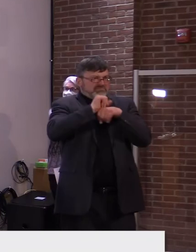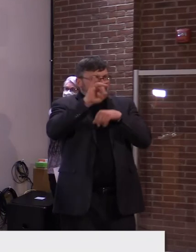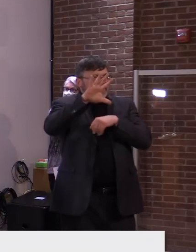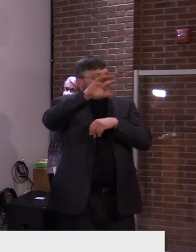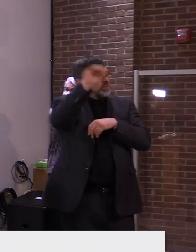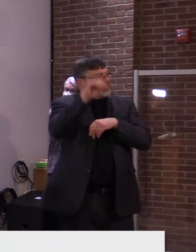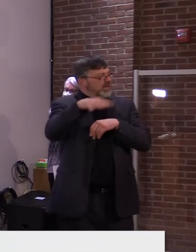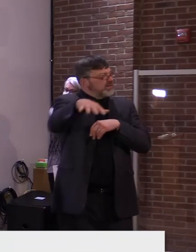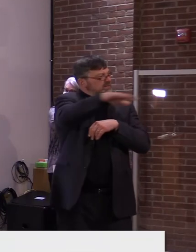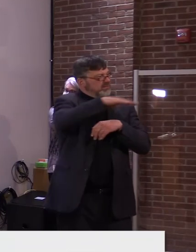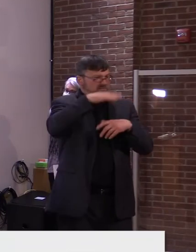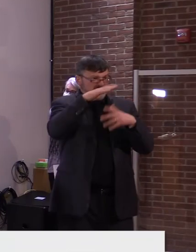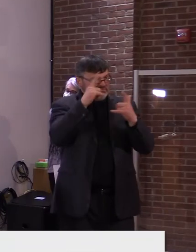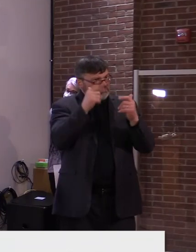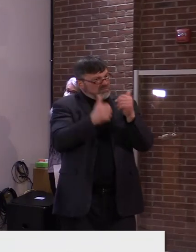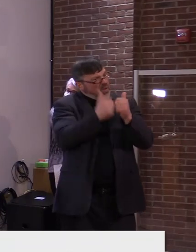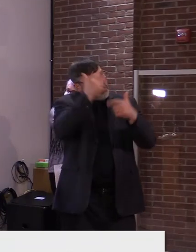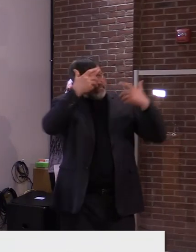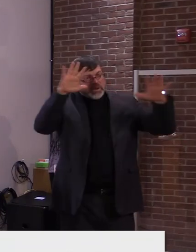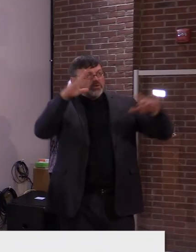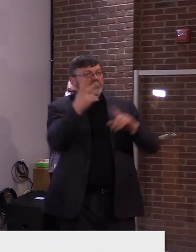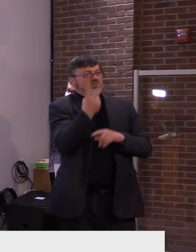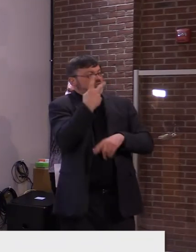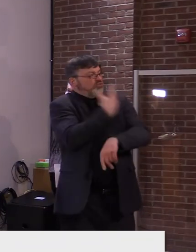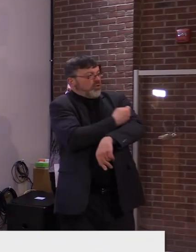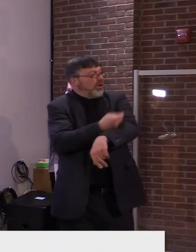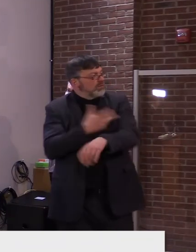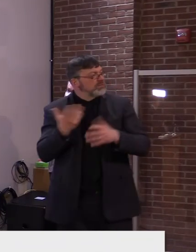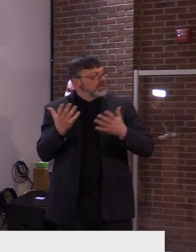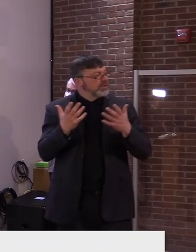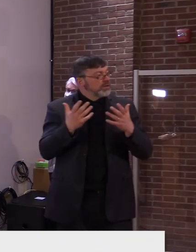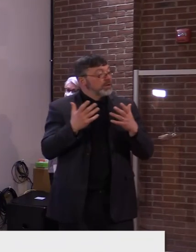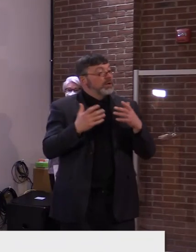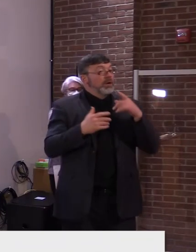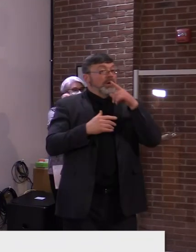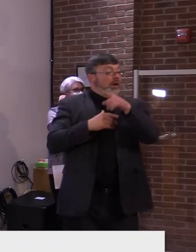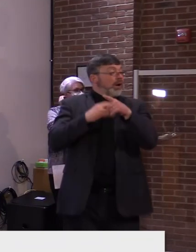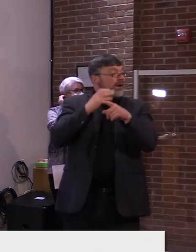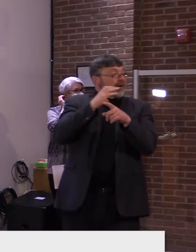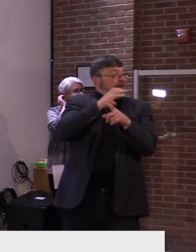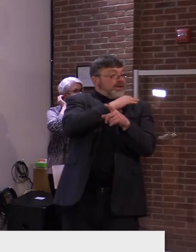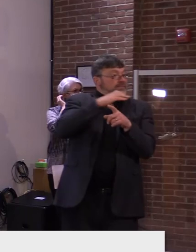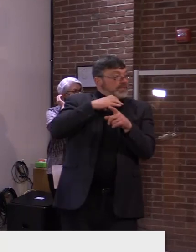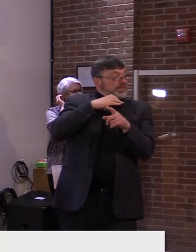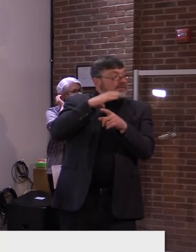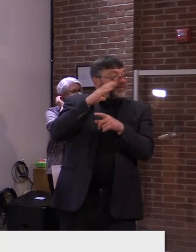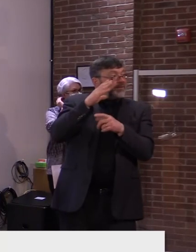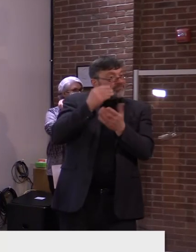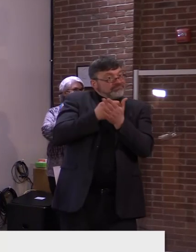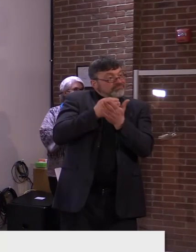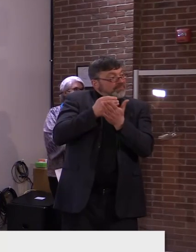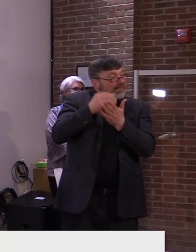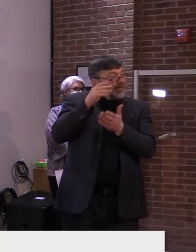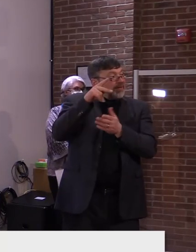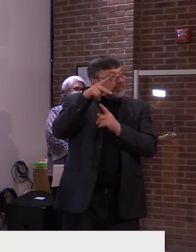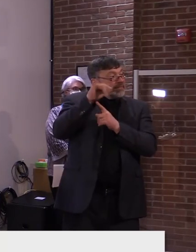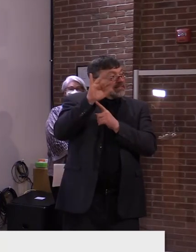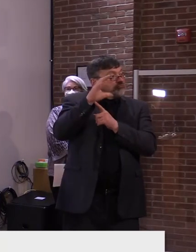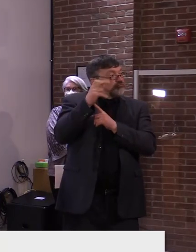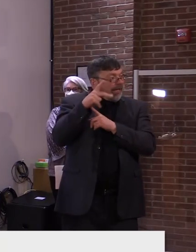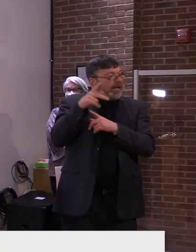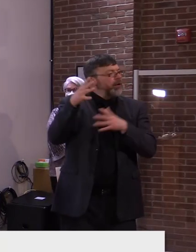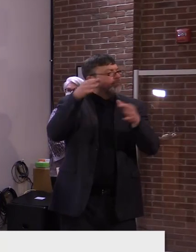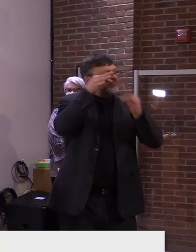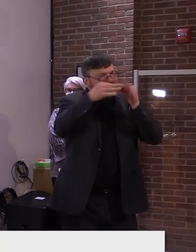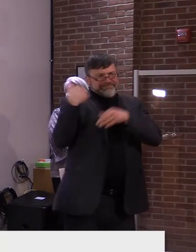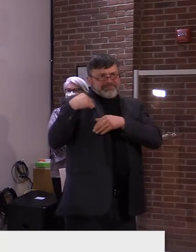from Commissioner Pichek's modeling showing, you know, the number of deaths has decreased, the hospitalizations